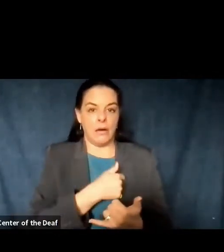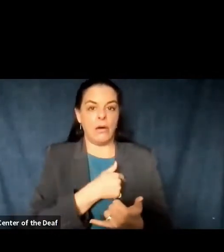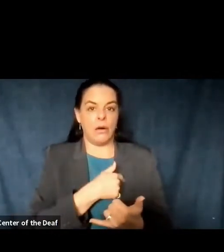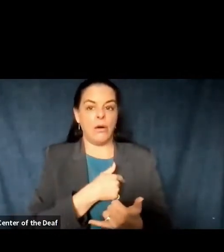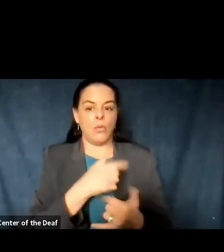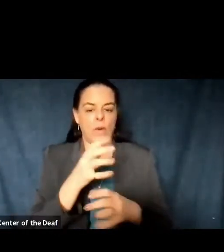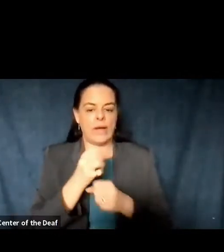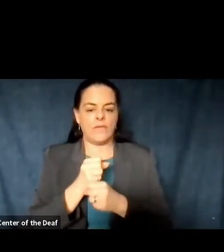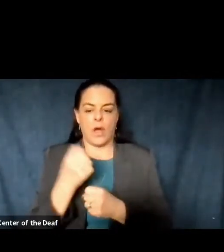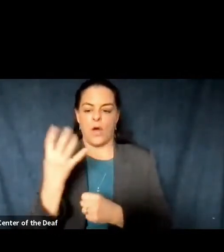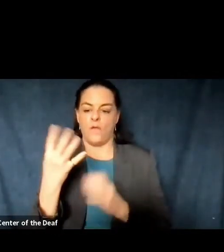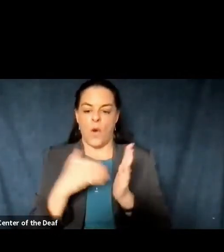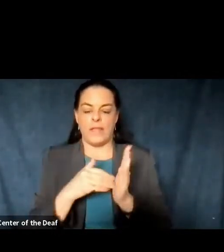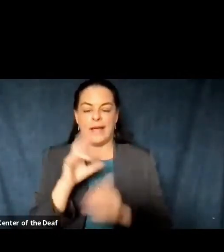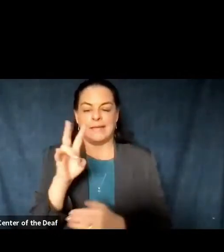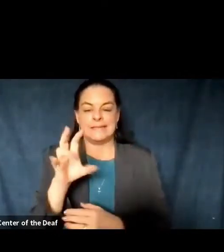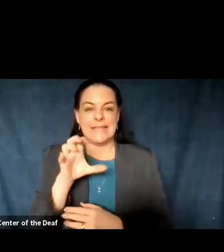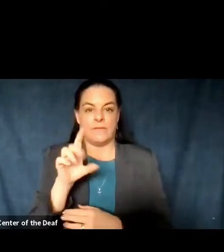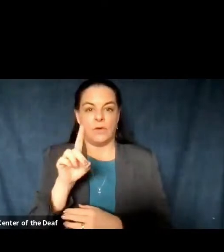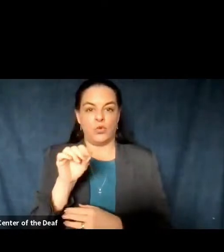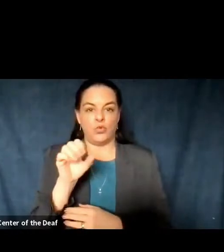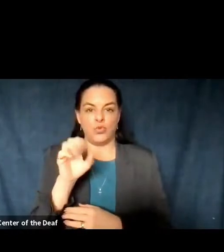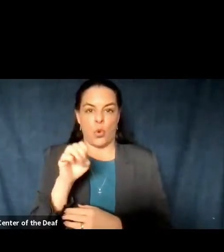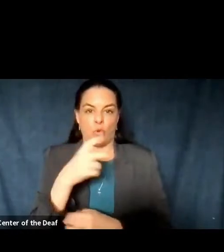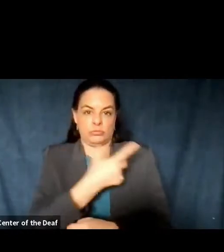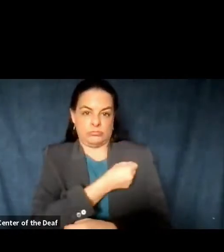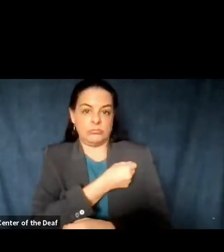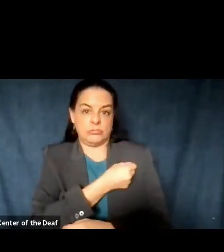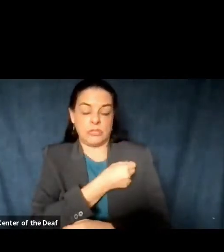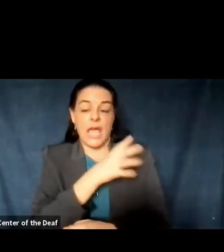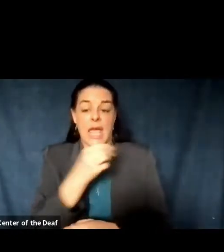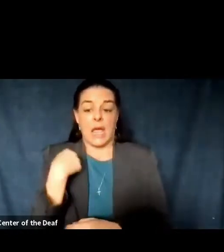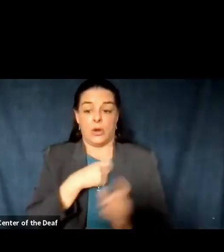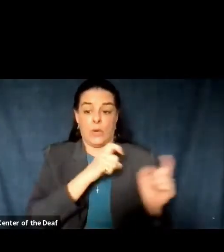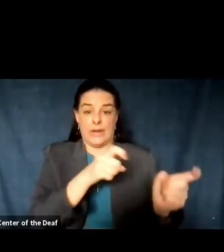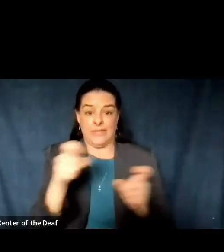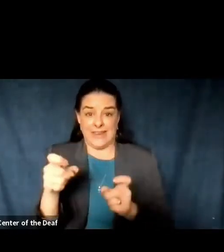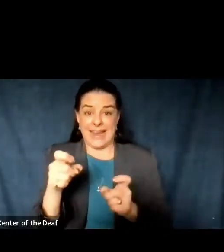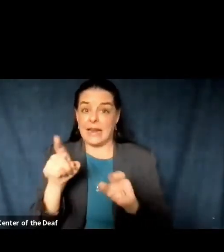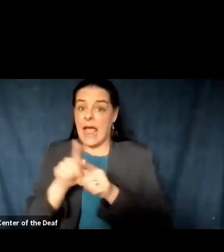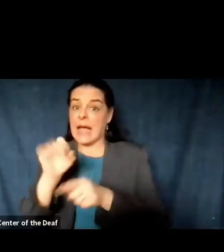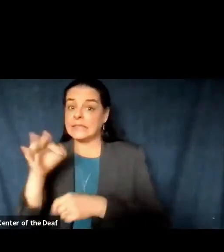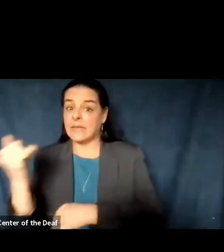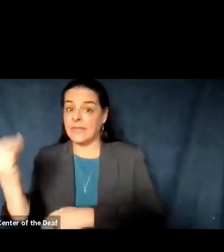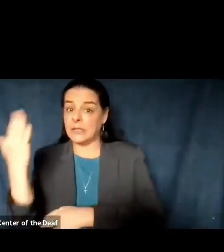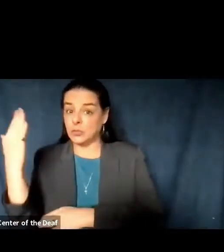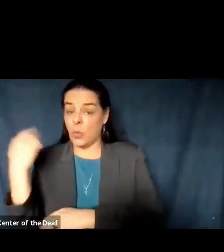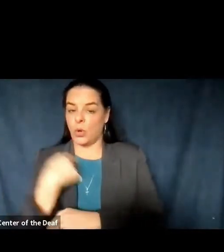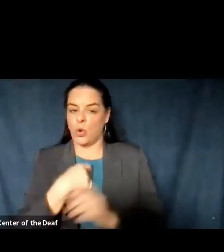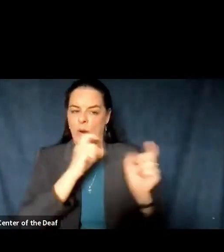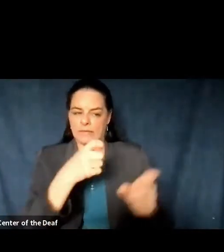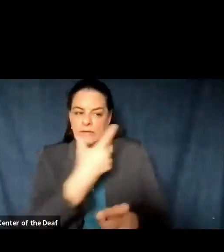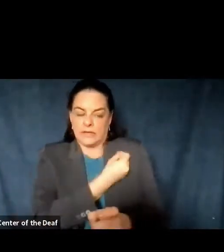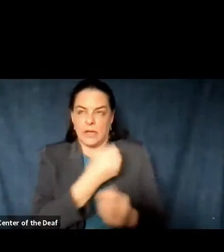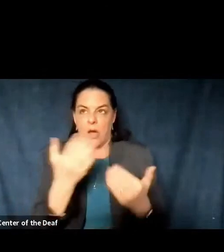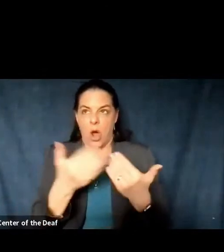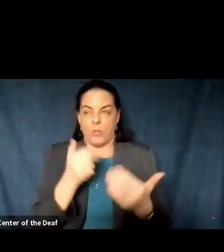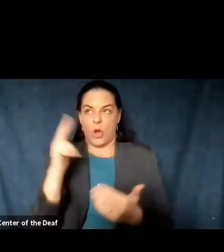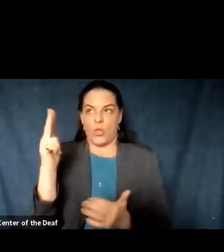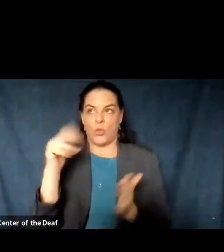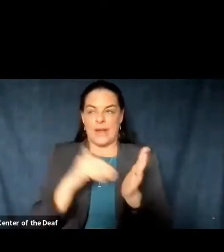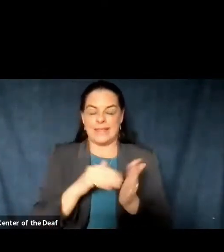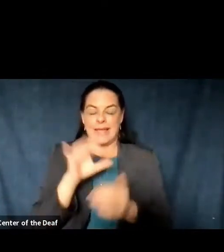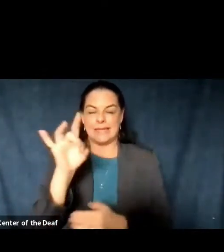received 4,700 doses and has administered, as of this morning, approximately